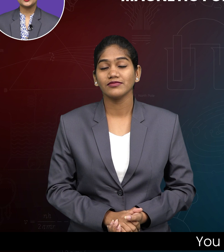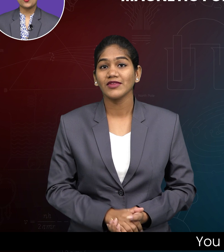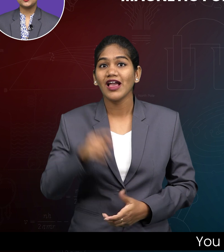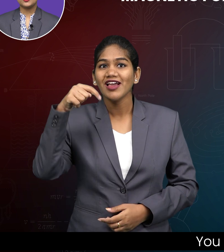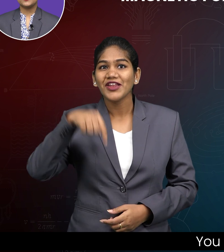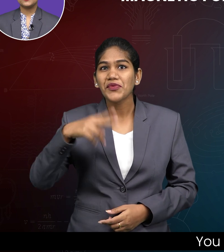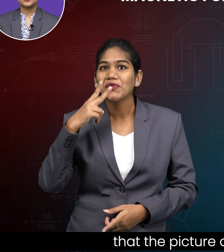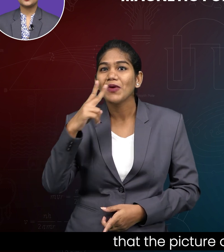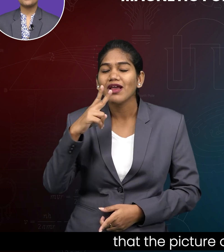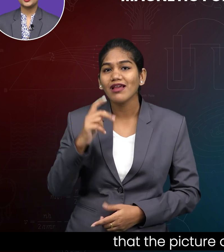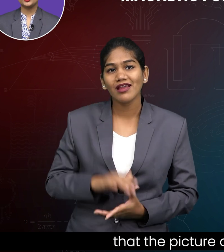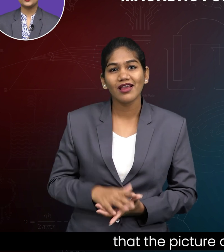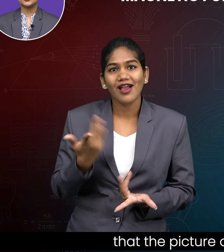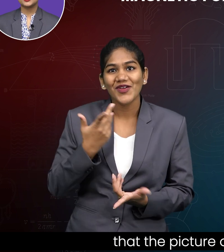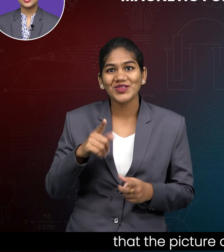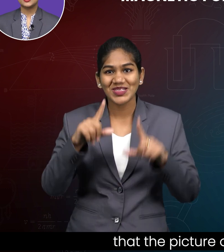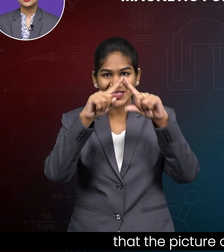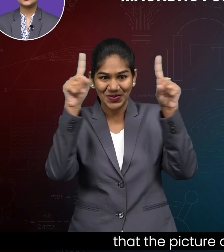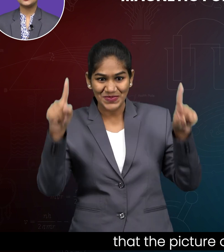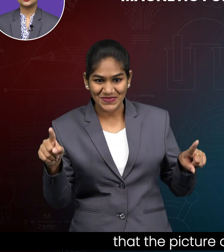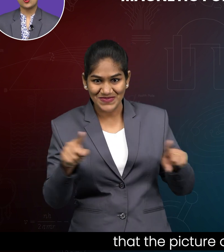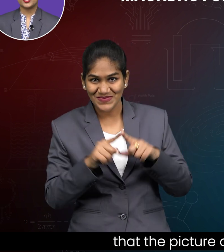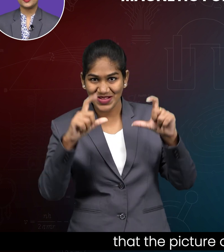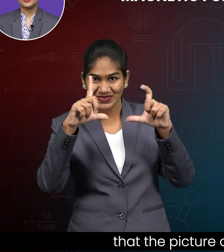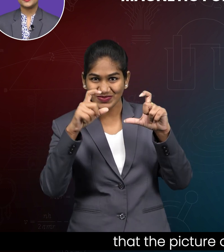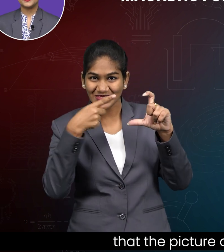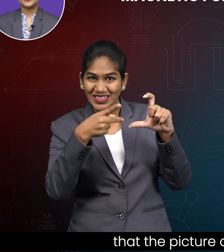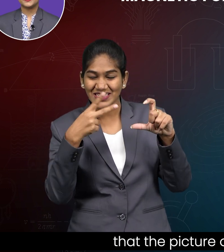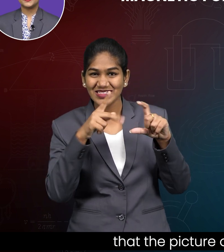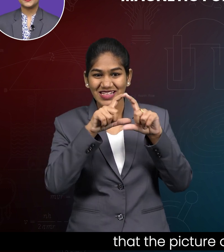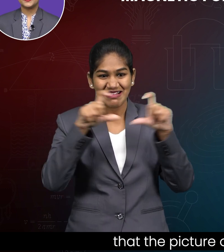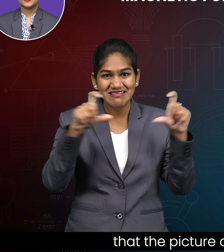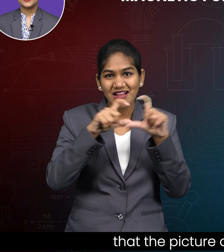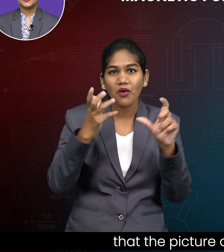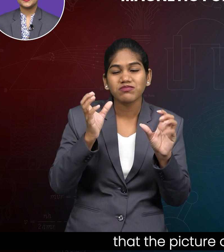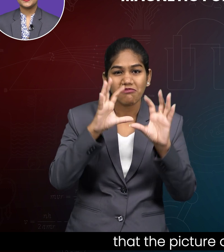You can observe that the picture on the screen is distorted.